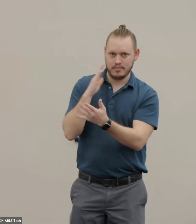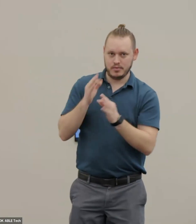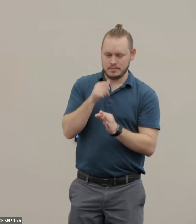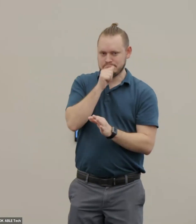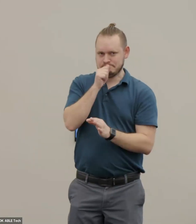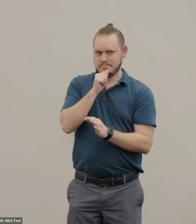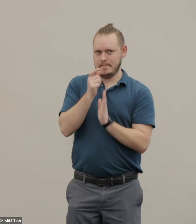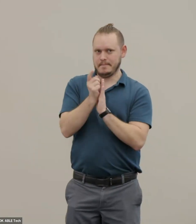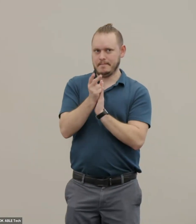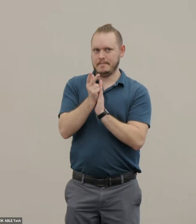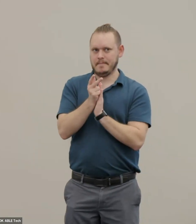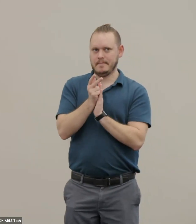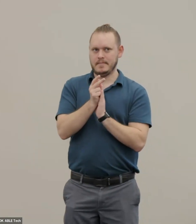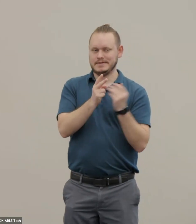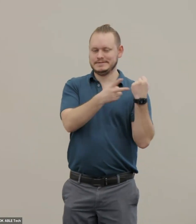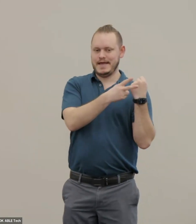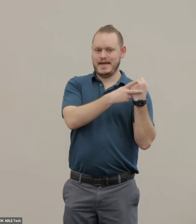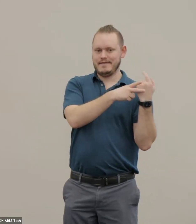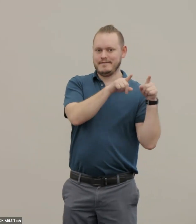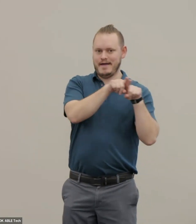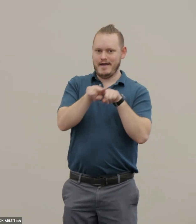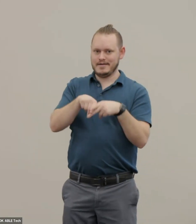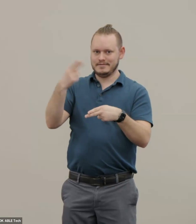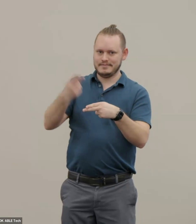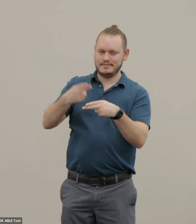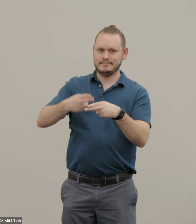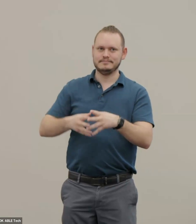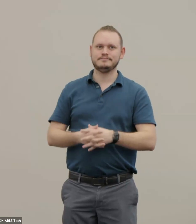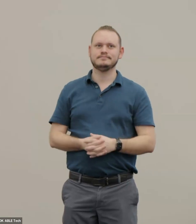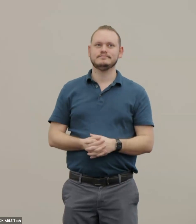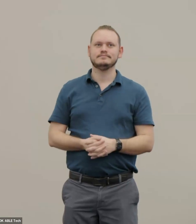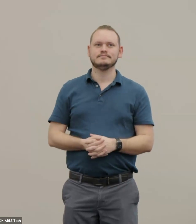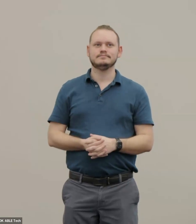bear with me, I'm just going to do a Save As here.